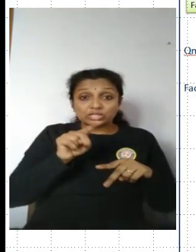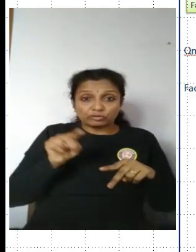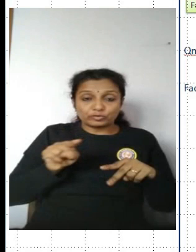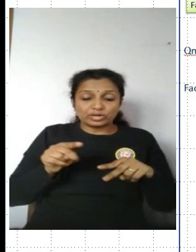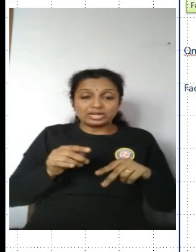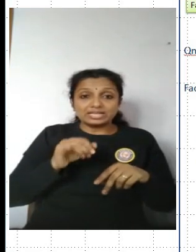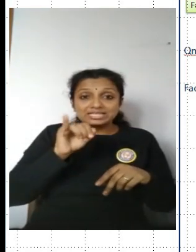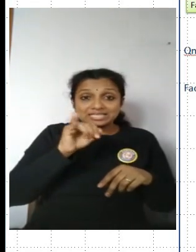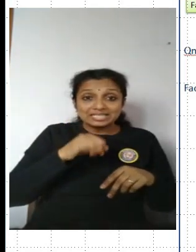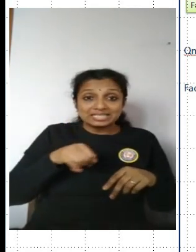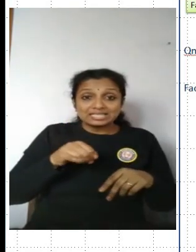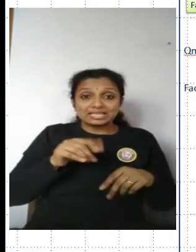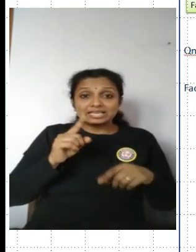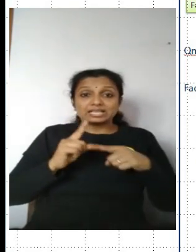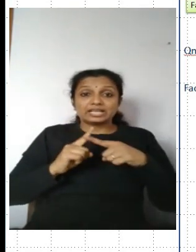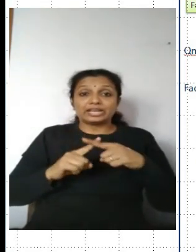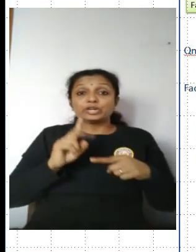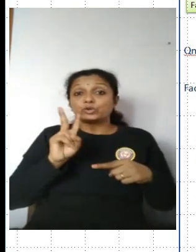Factors of 12 are